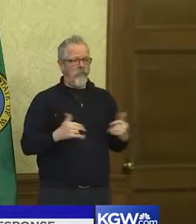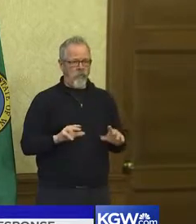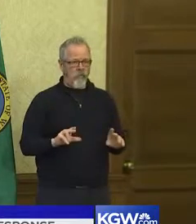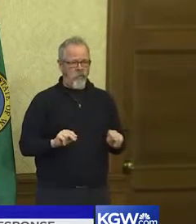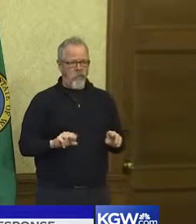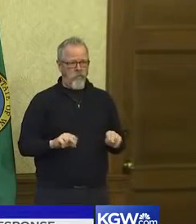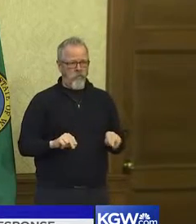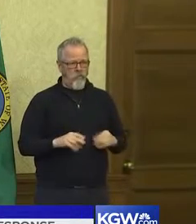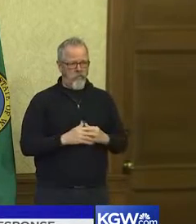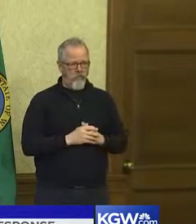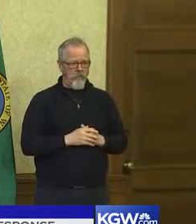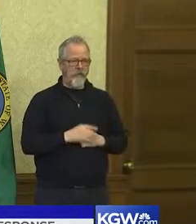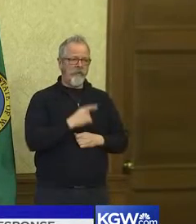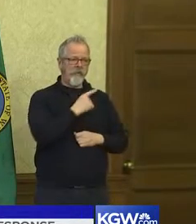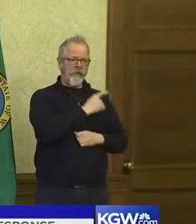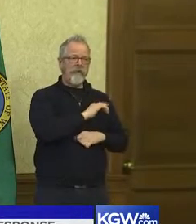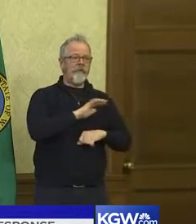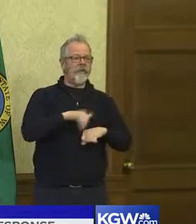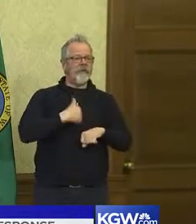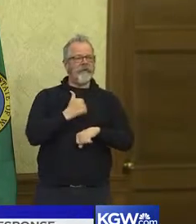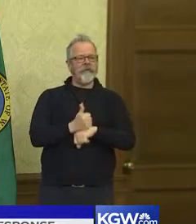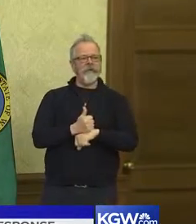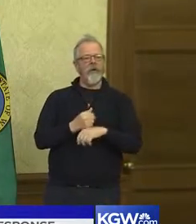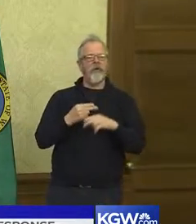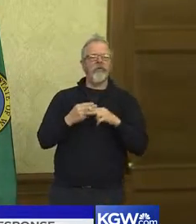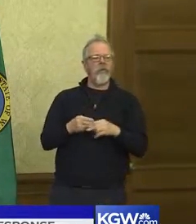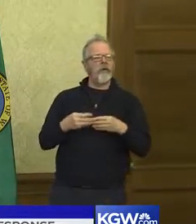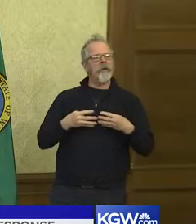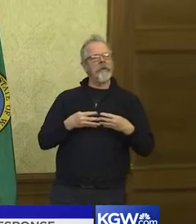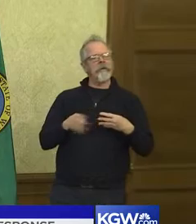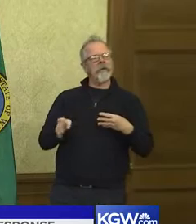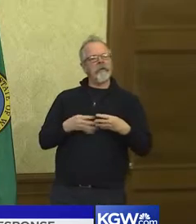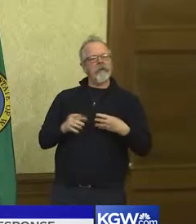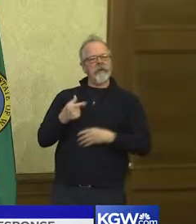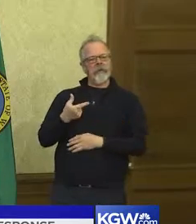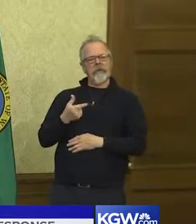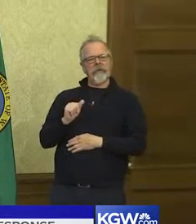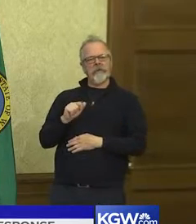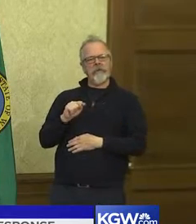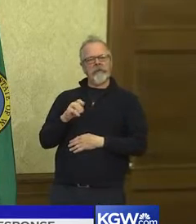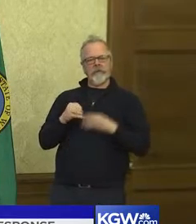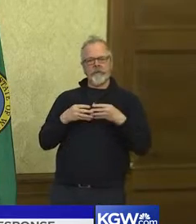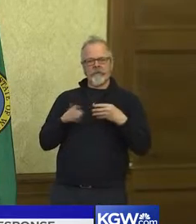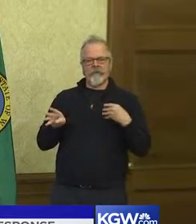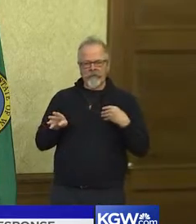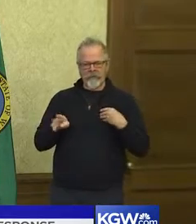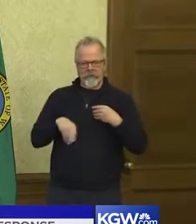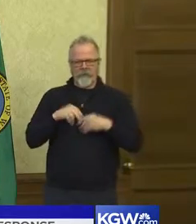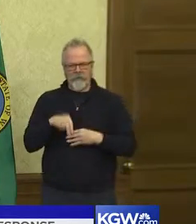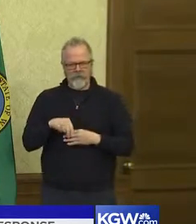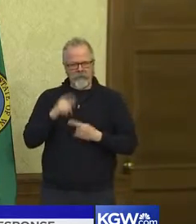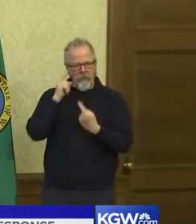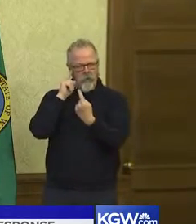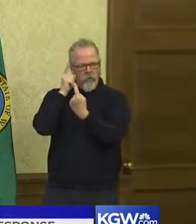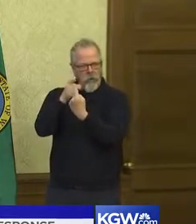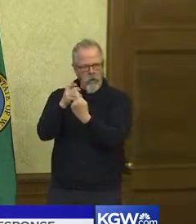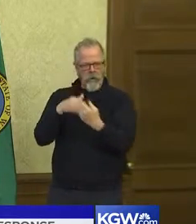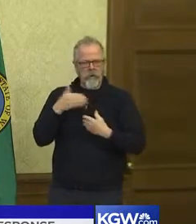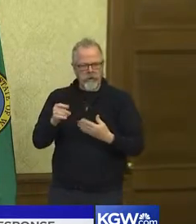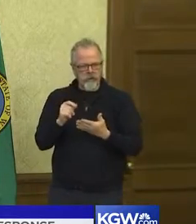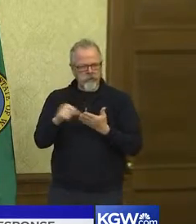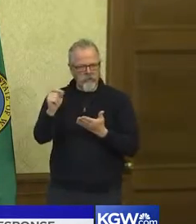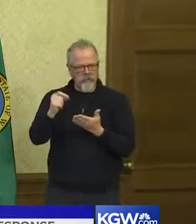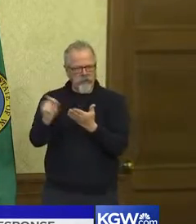certain steps. We are not to the first gate, even under their guidelines, which is to have a downward turn in